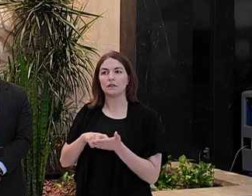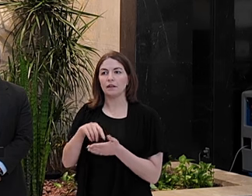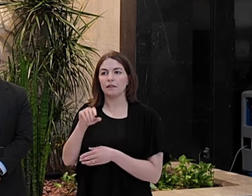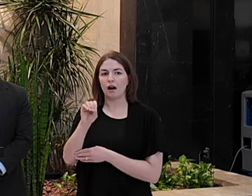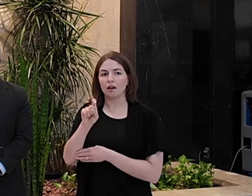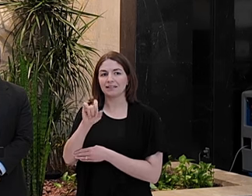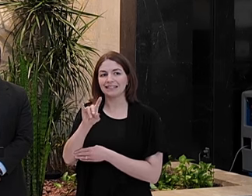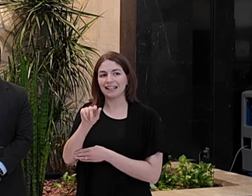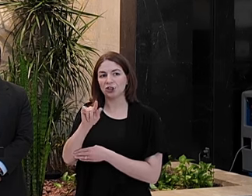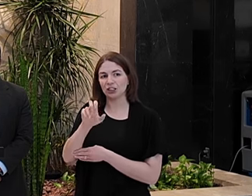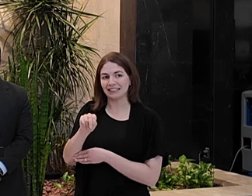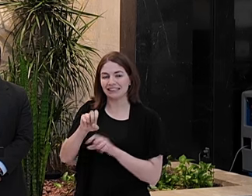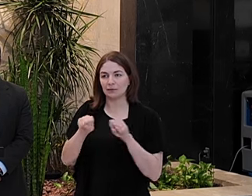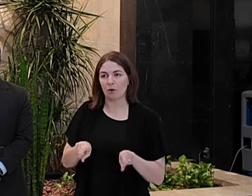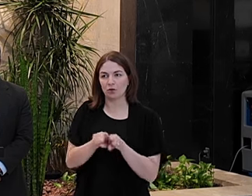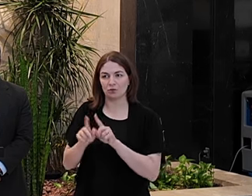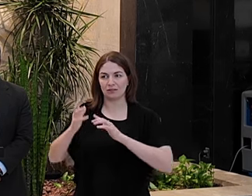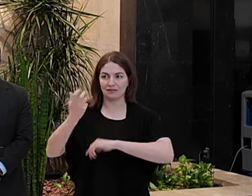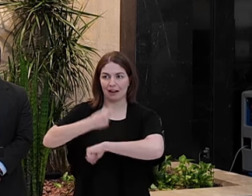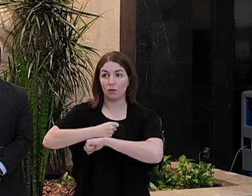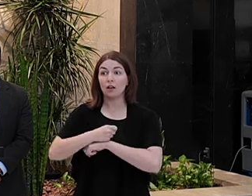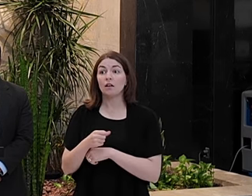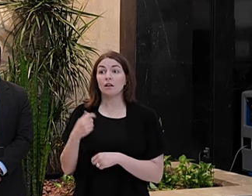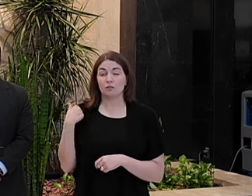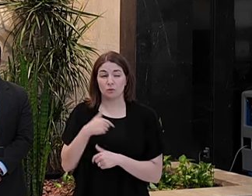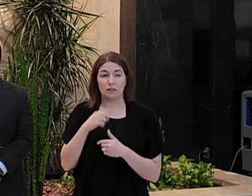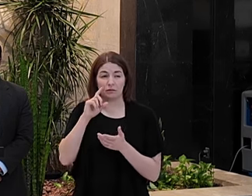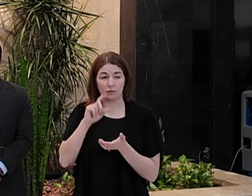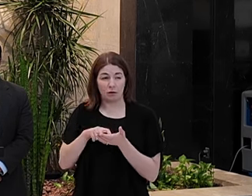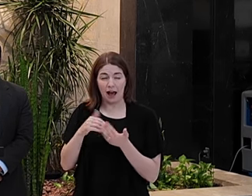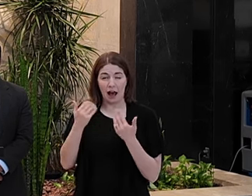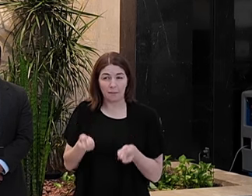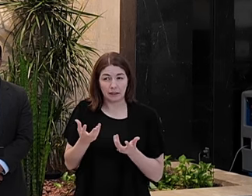systems in the water treatment plant are down since the water crisis in January?